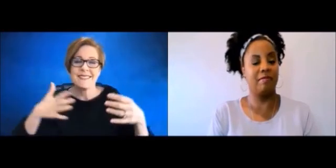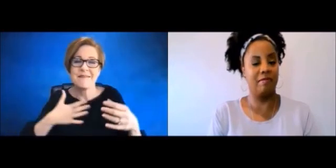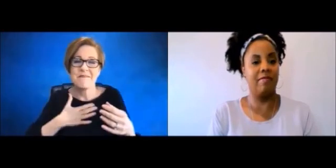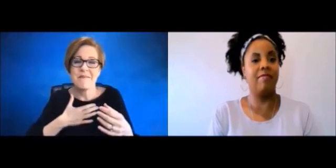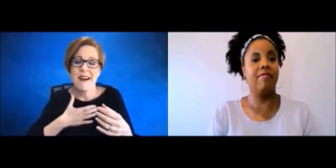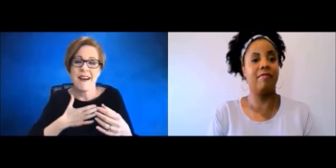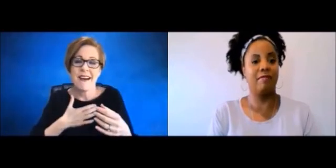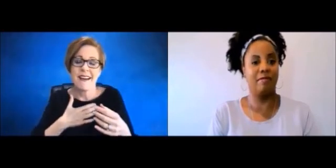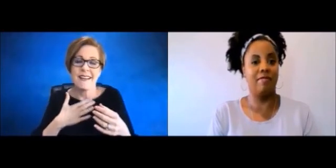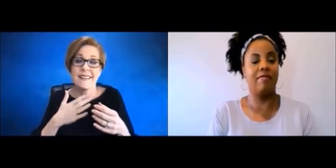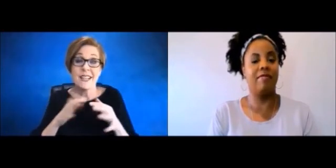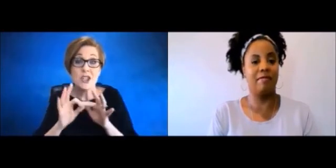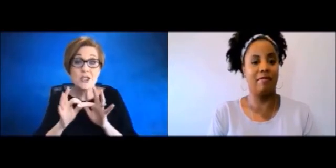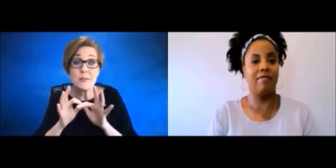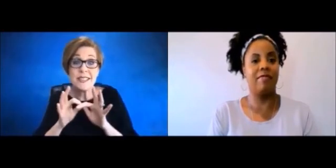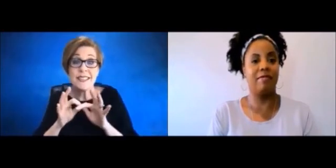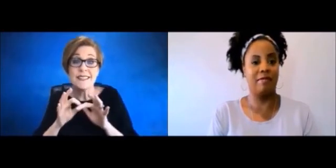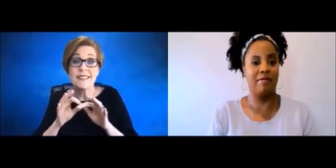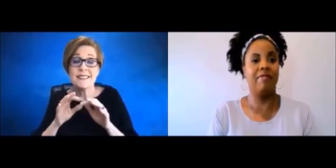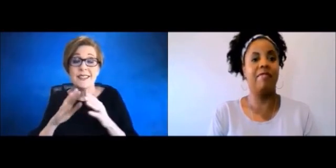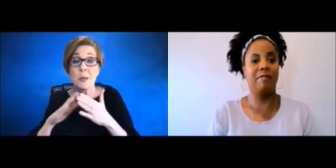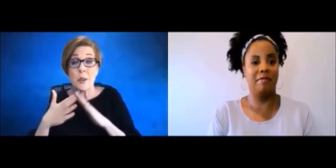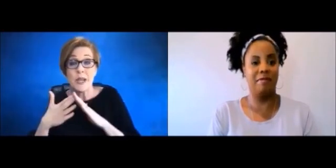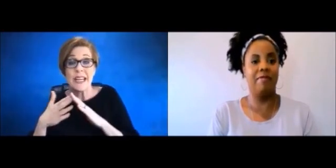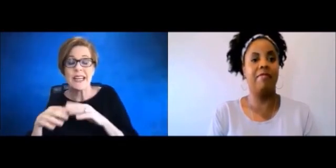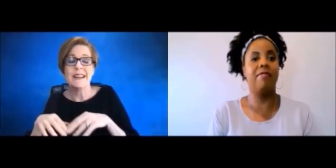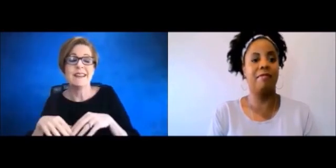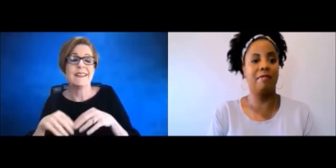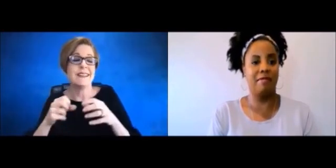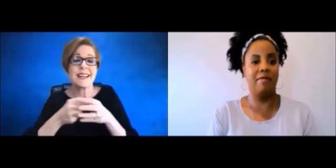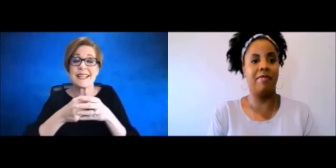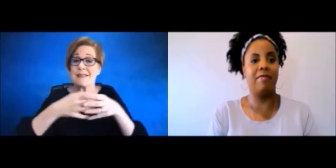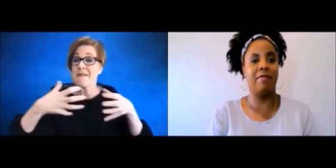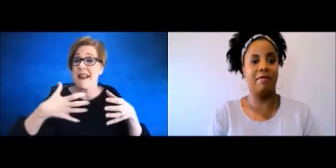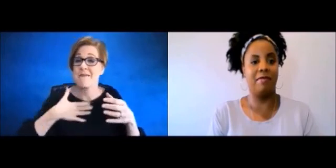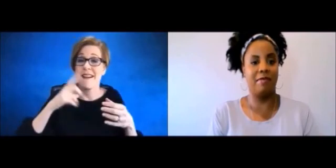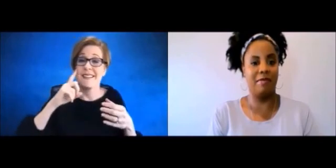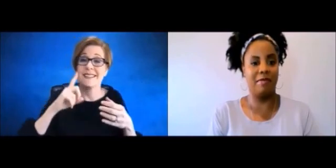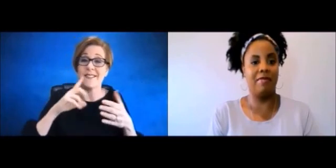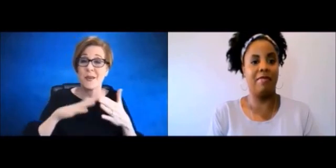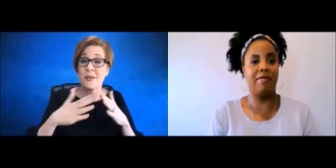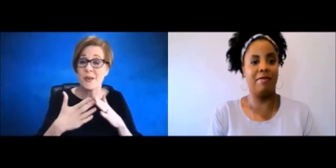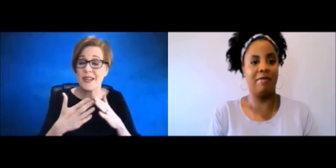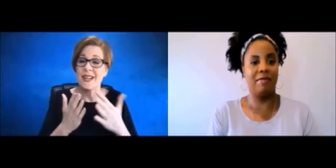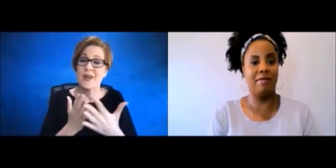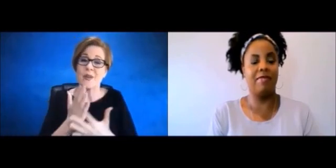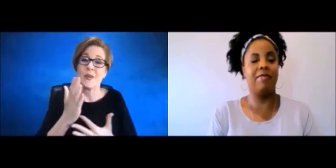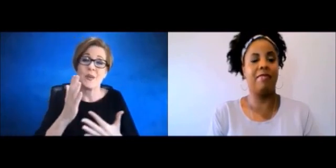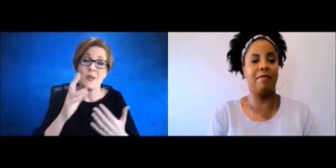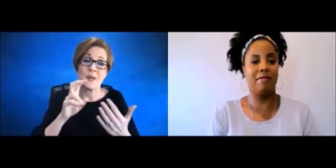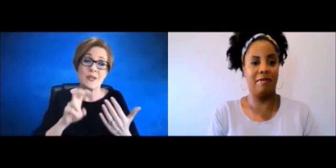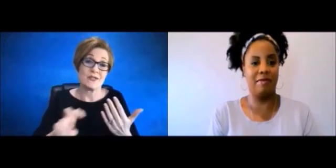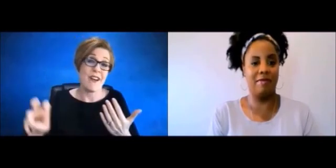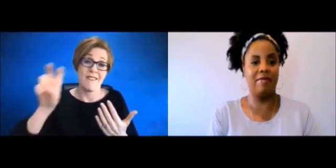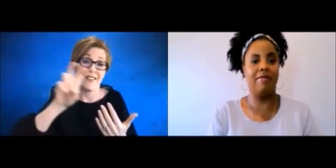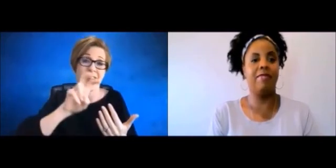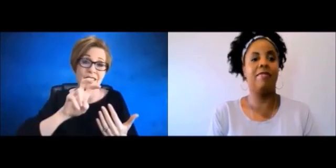expand my interpreting community and expand my deaf communities through those experiences, which